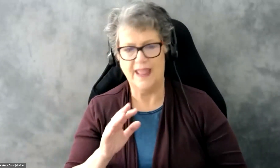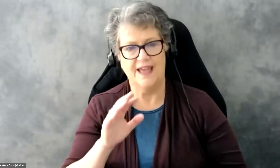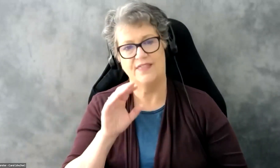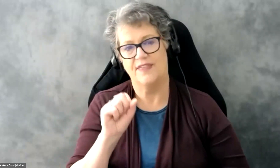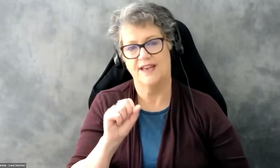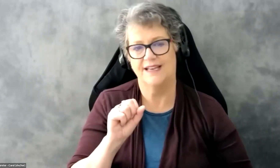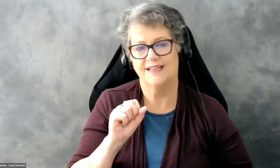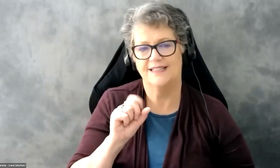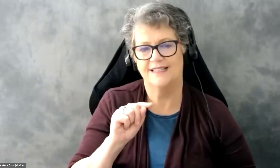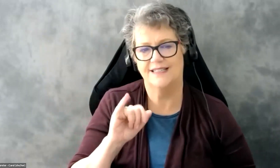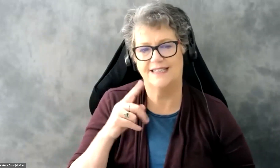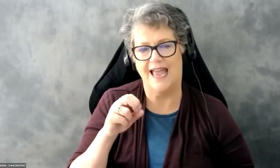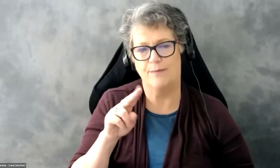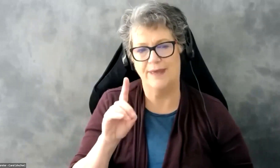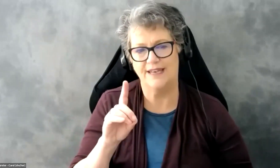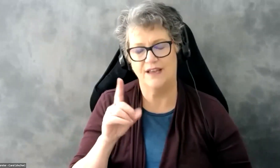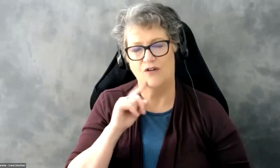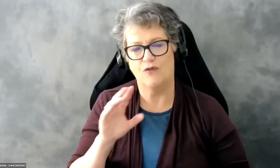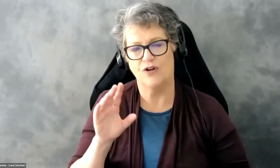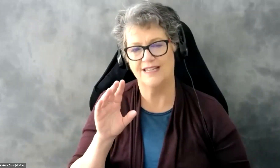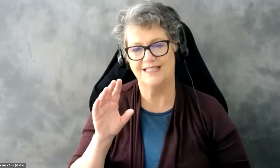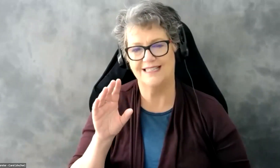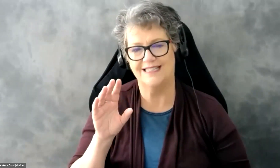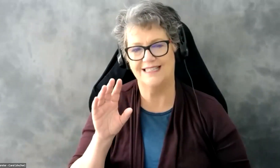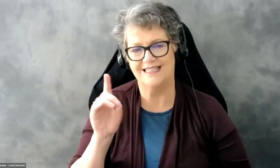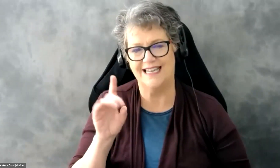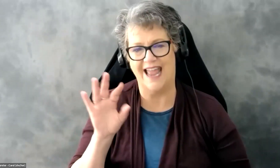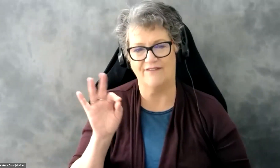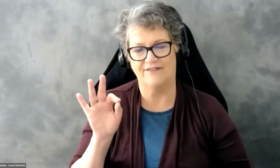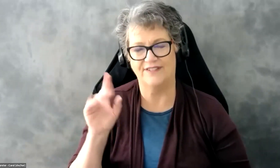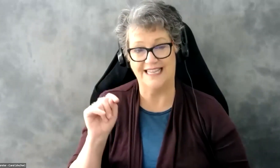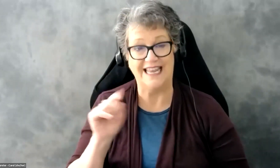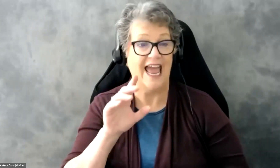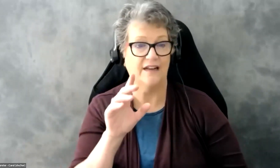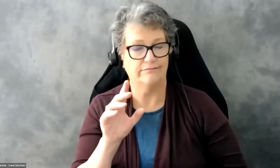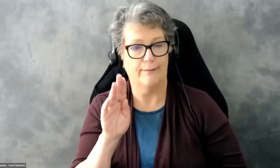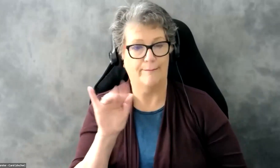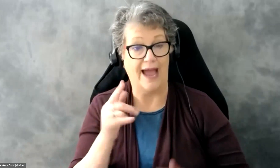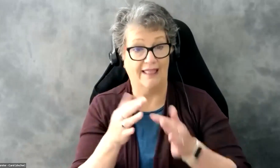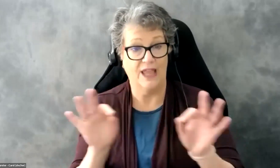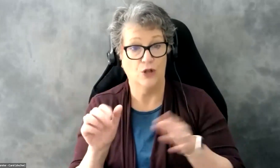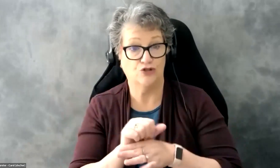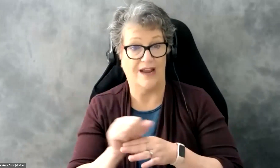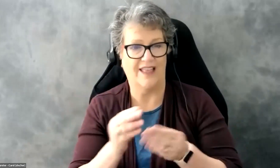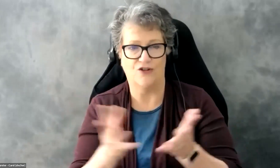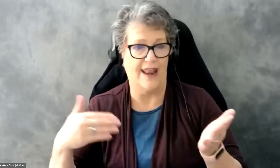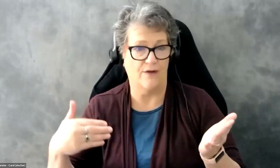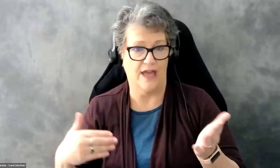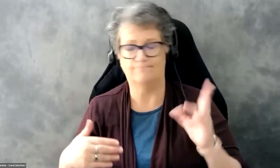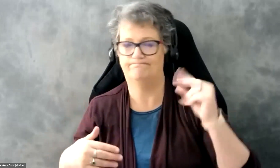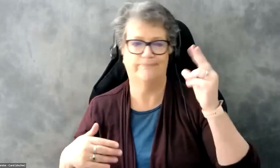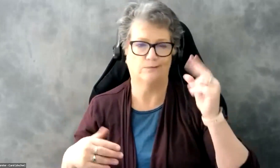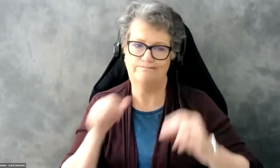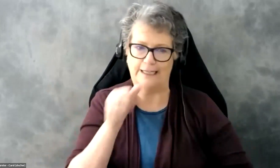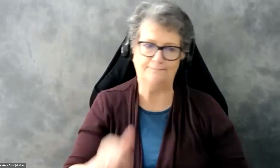stipends for DSP training Bilingual? and Yeah. bilingual stuff. I don't think those are out yet either, are they? They are